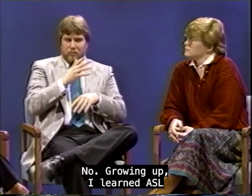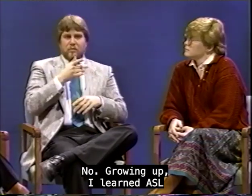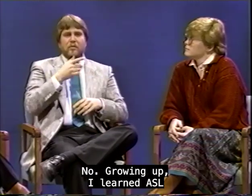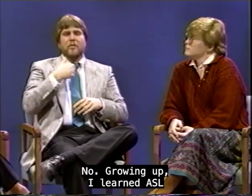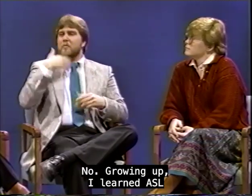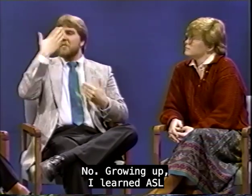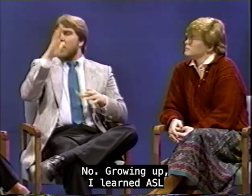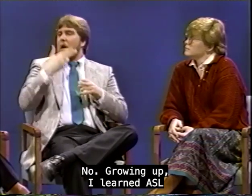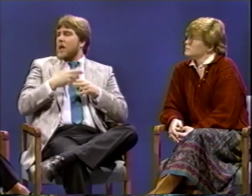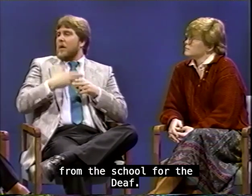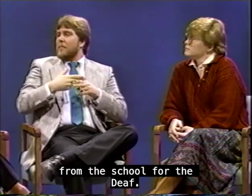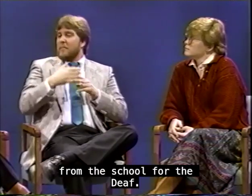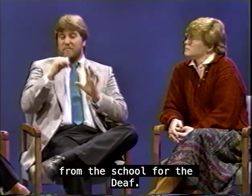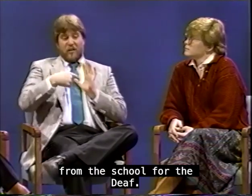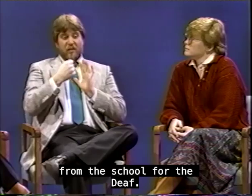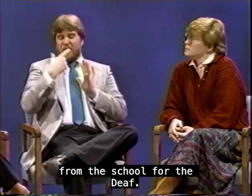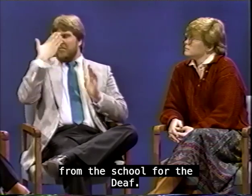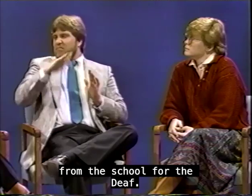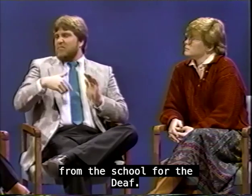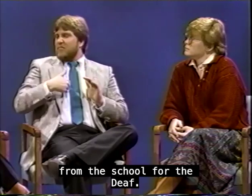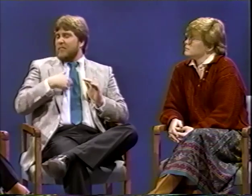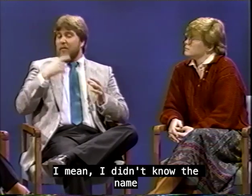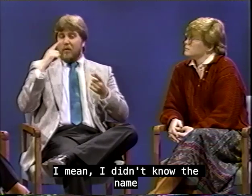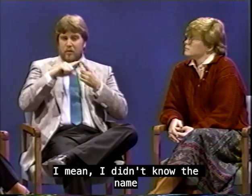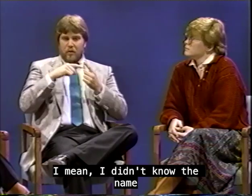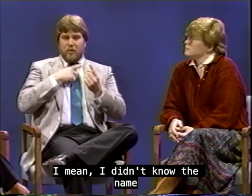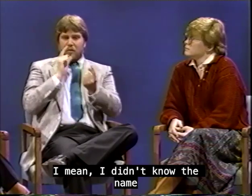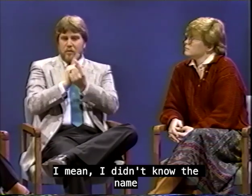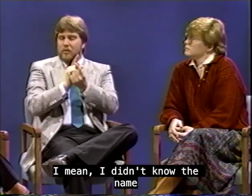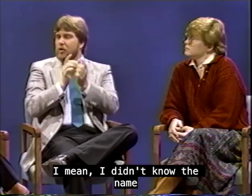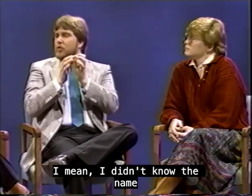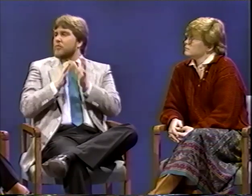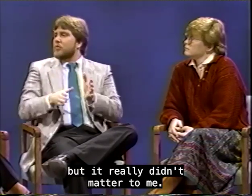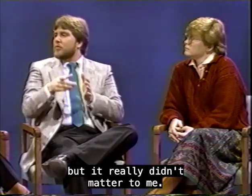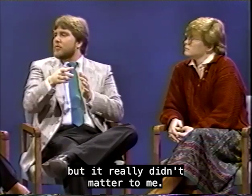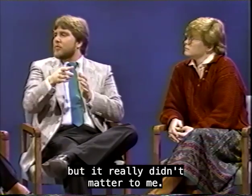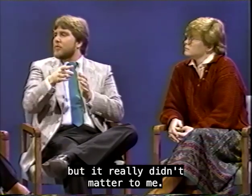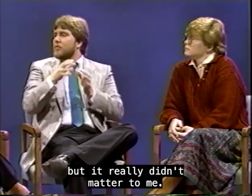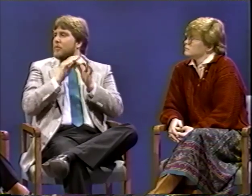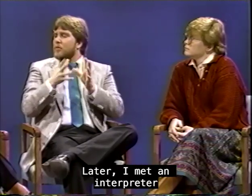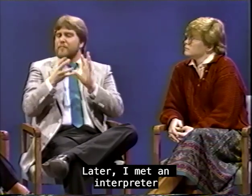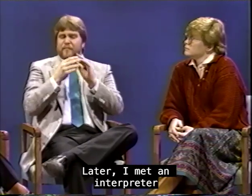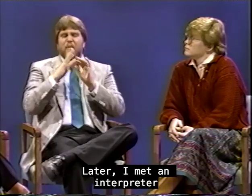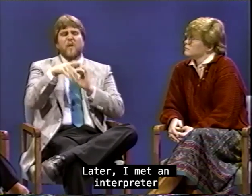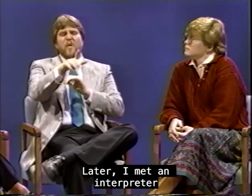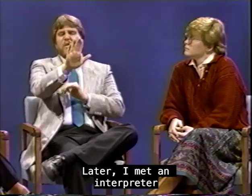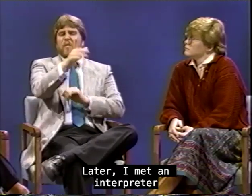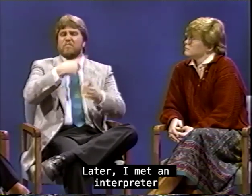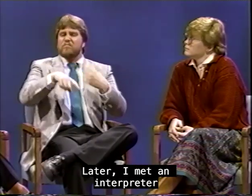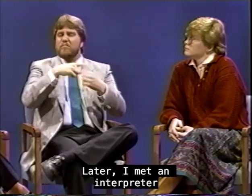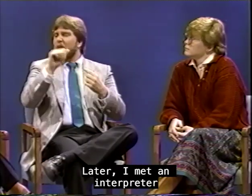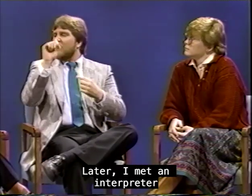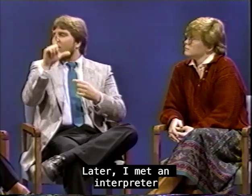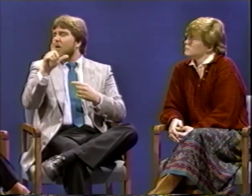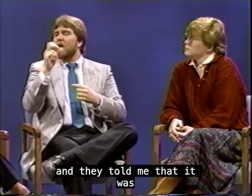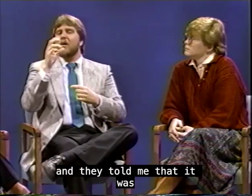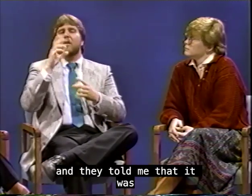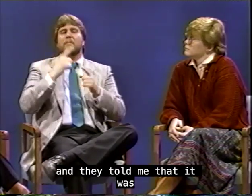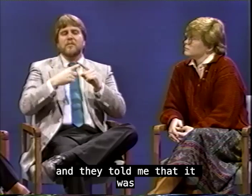Growing up, I learned ASL from the school for the deaf. I mean, I didn't know the name for it or anything, but it really didn't matter to me. Later, I met an interpreter, and they